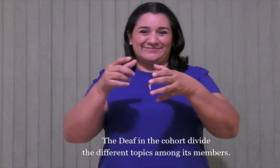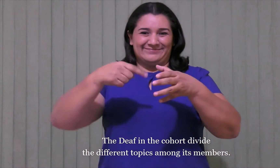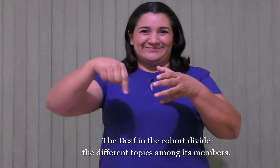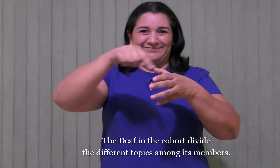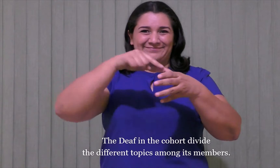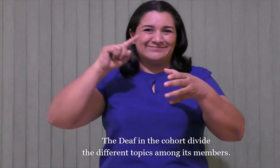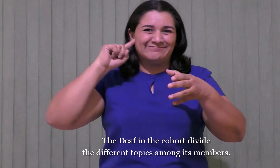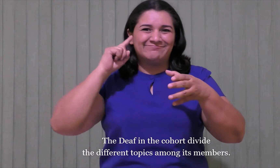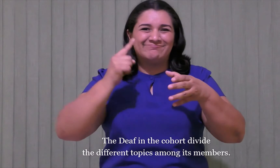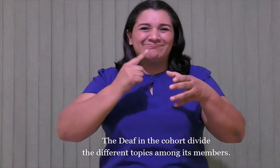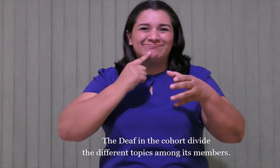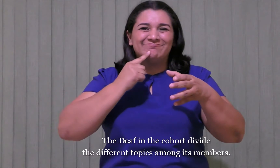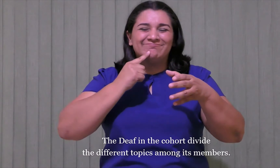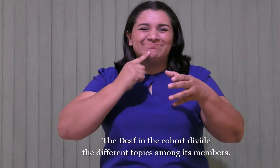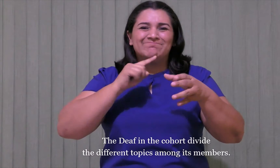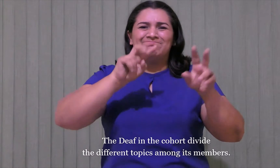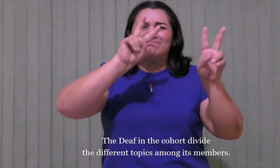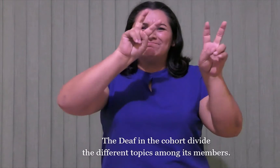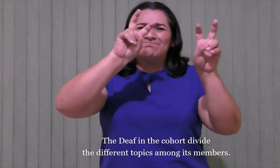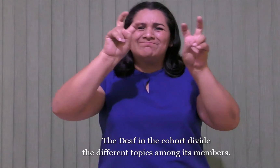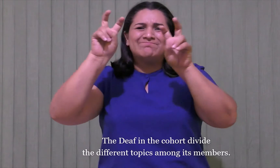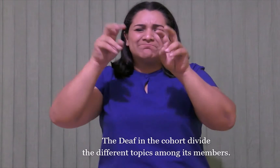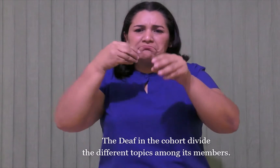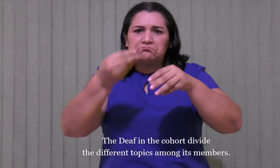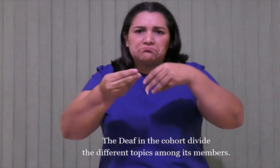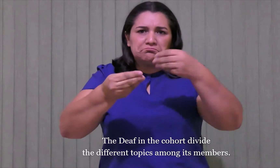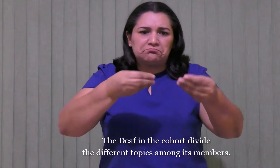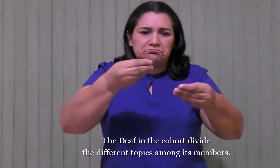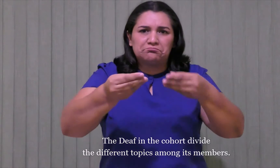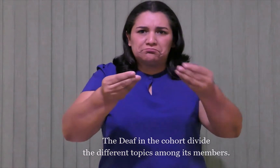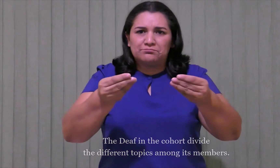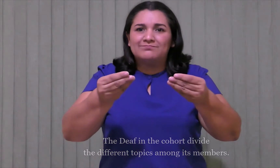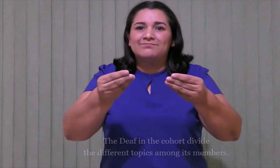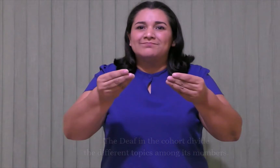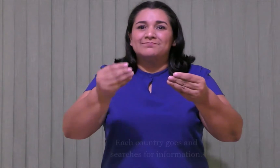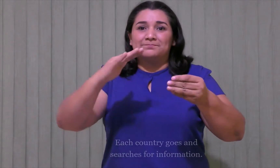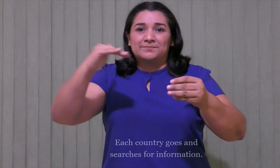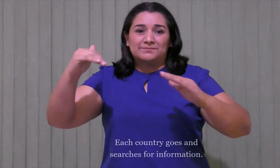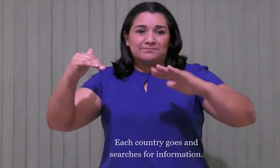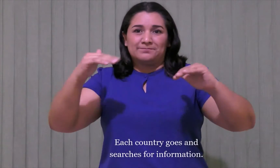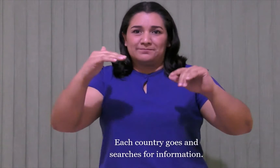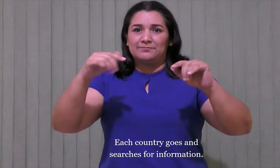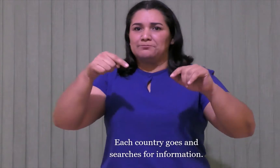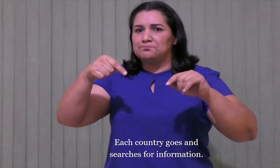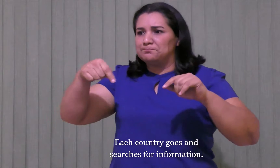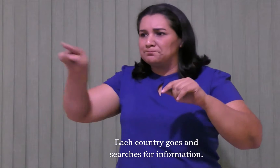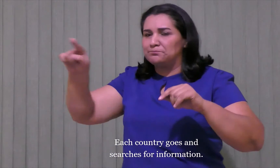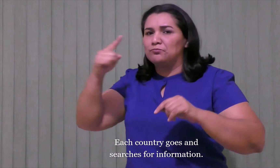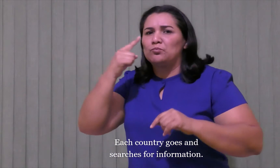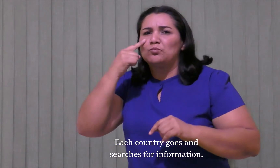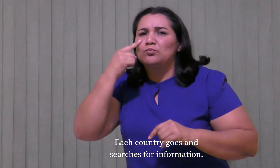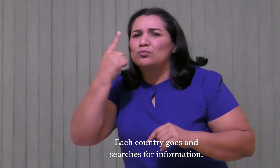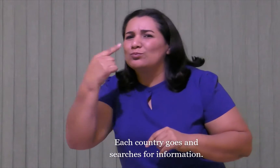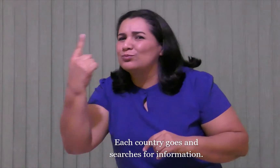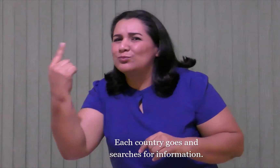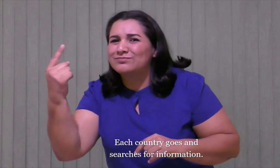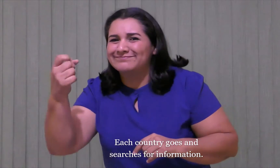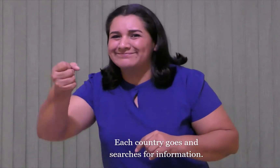The deaf in the cohort divide the different topics among its members. Each country goes and searches